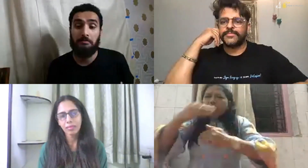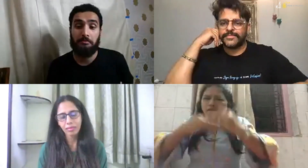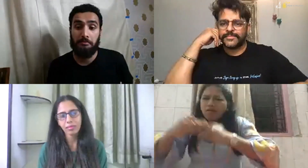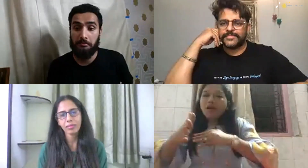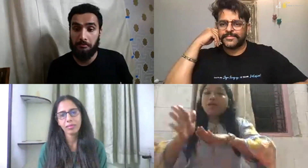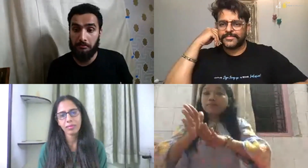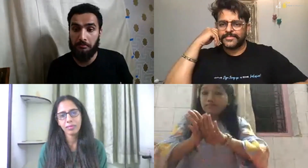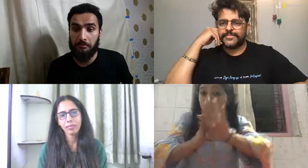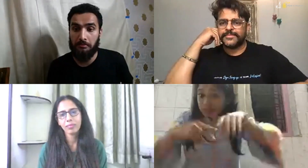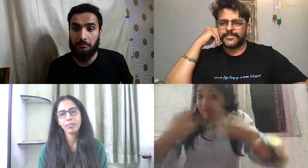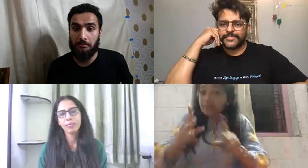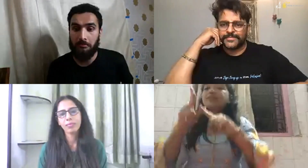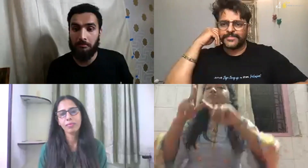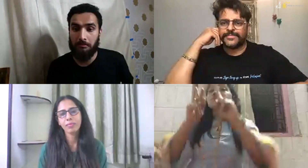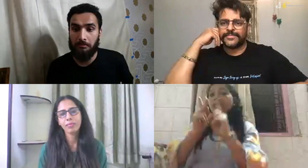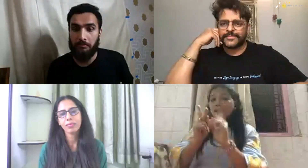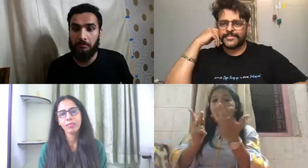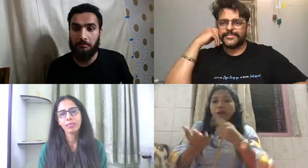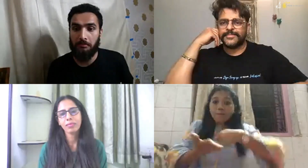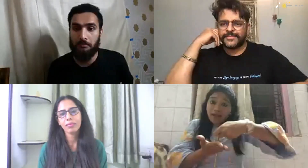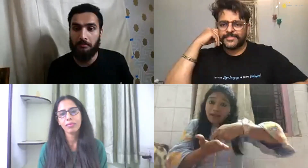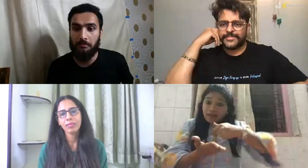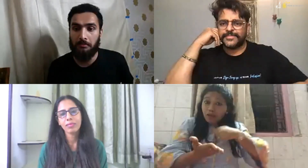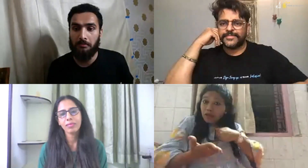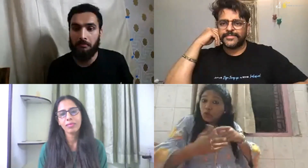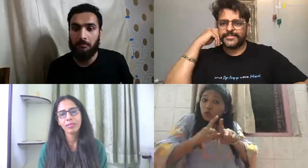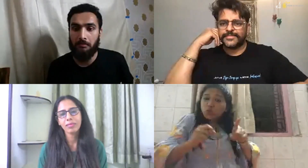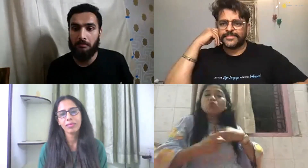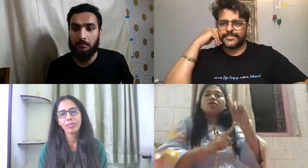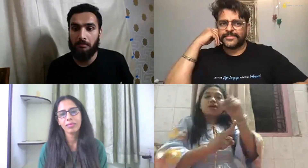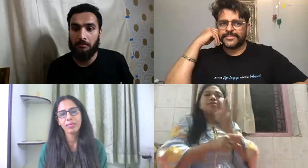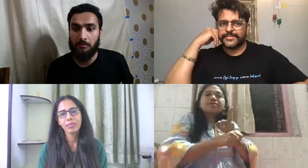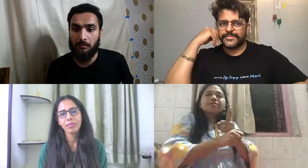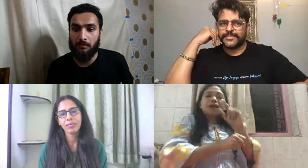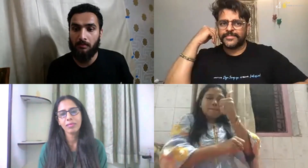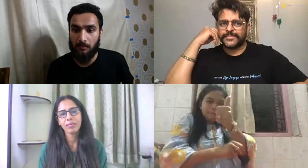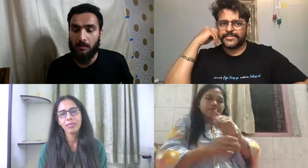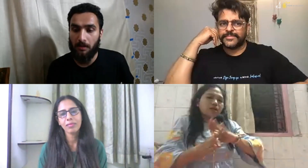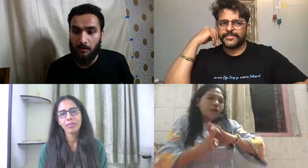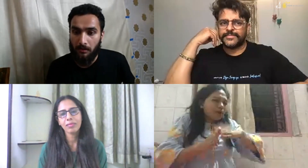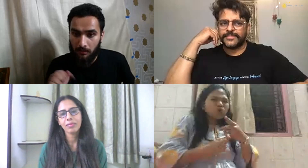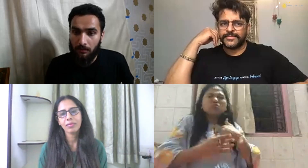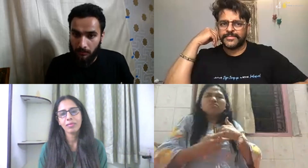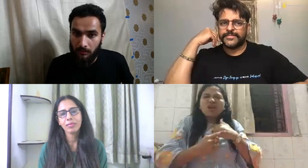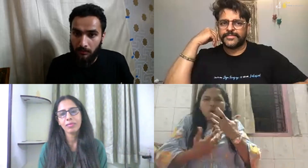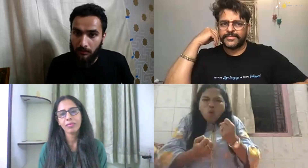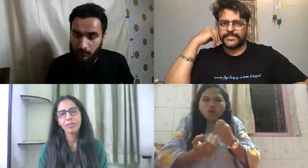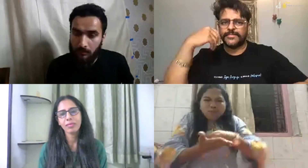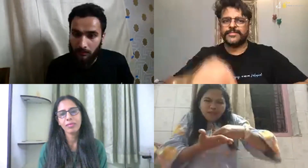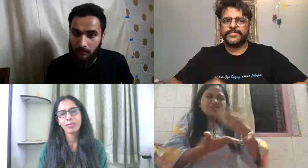things, how I copied all the things, and I thought that, yeah, how I can develop my own skills. And also the mehendi work, yeah, I took